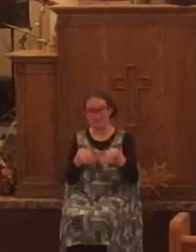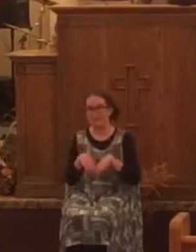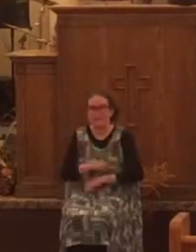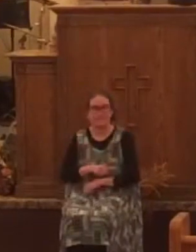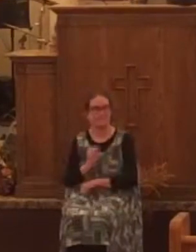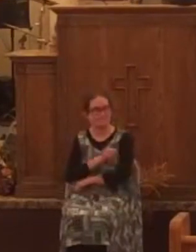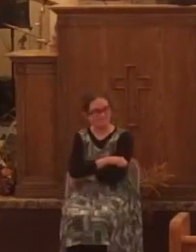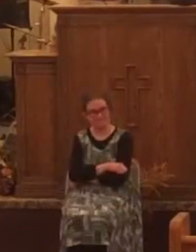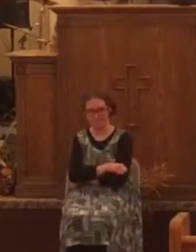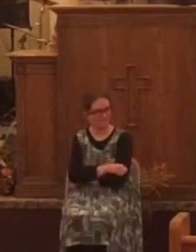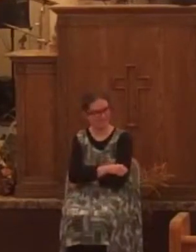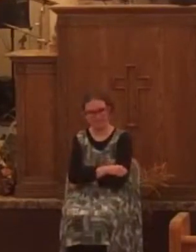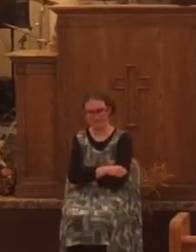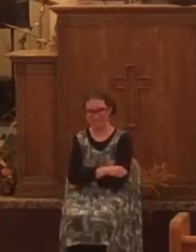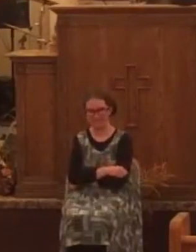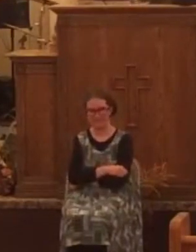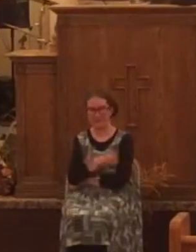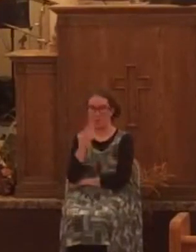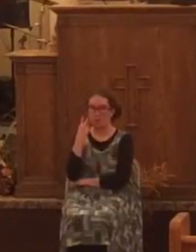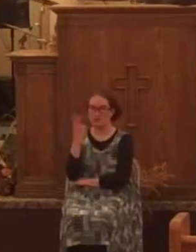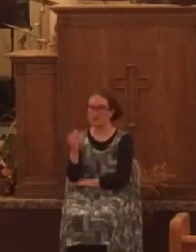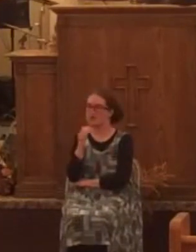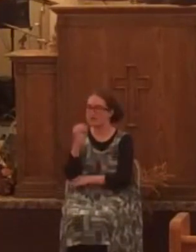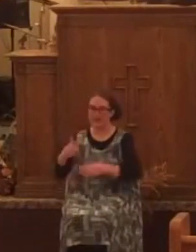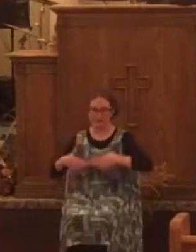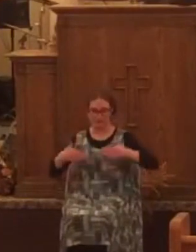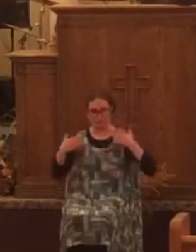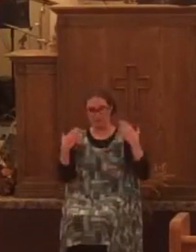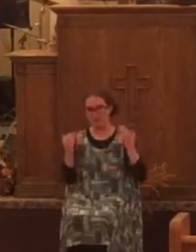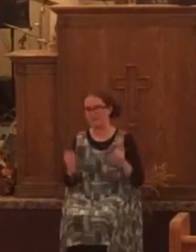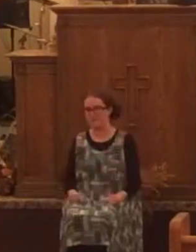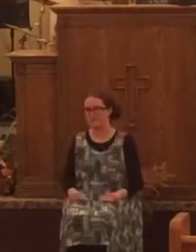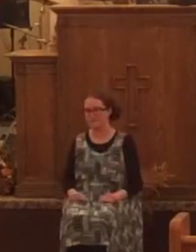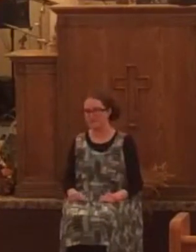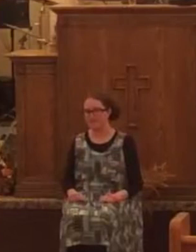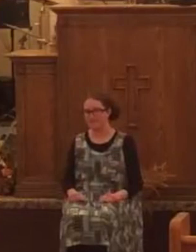uh-huh. She may watch it, but she ain't going to enjoy it.